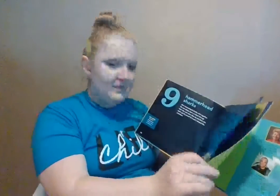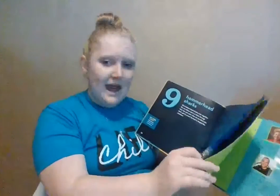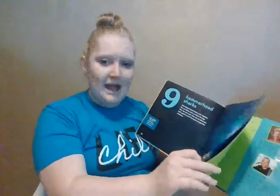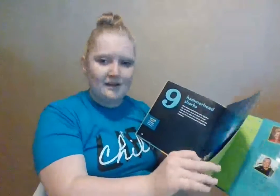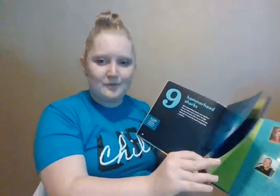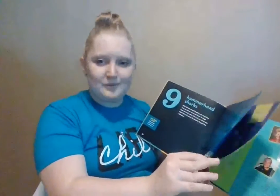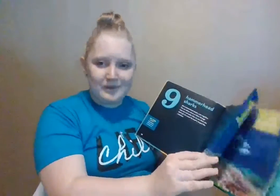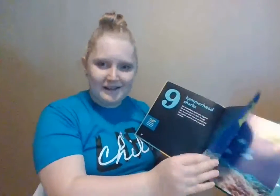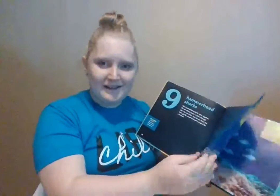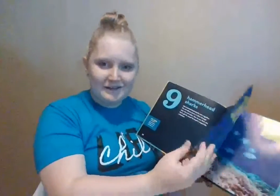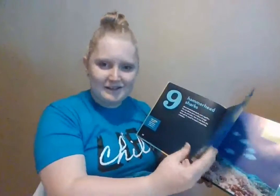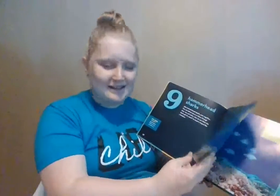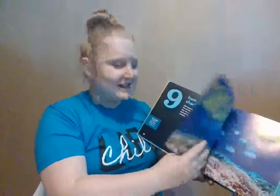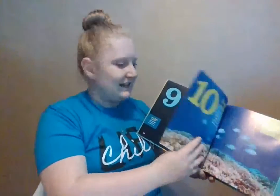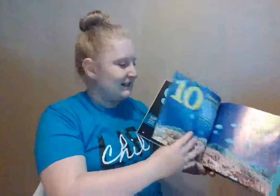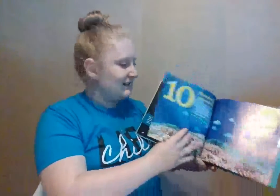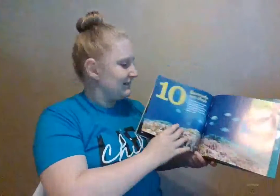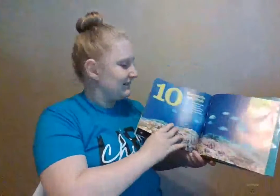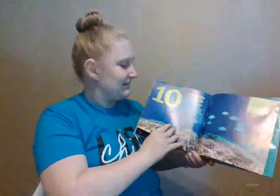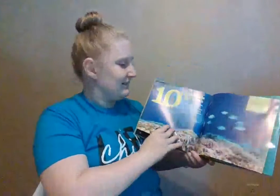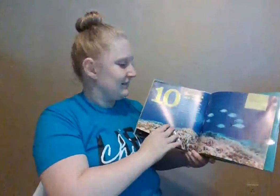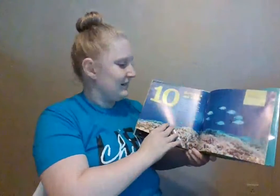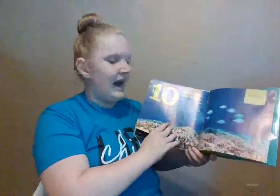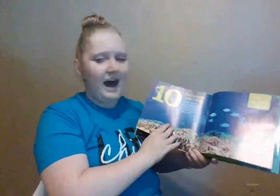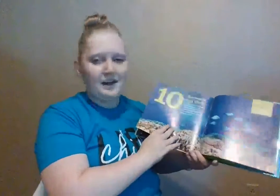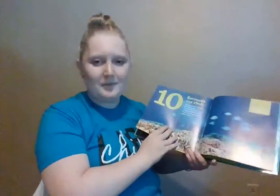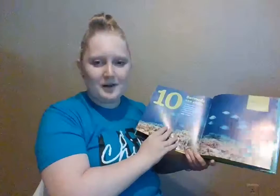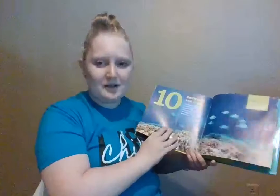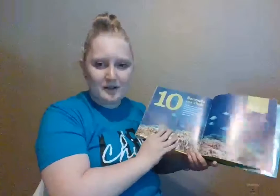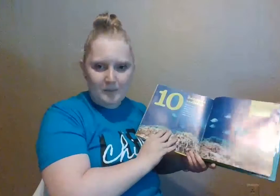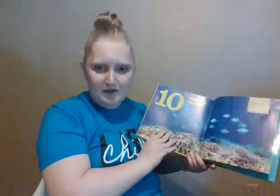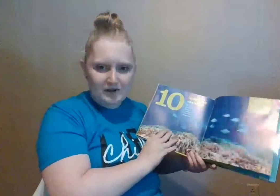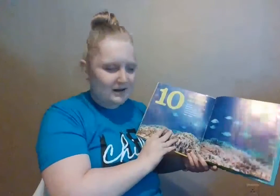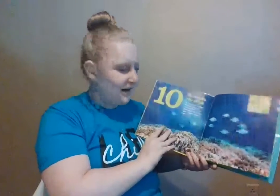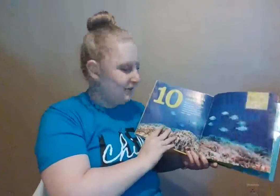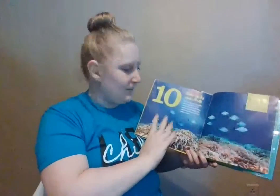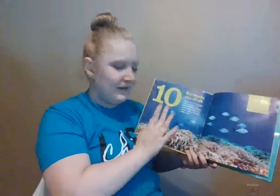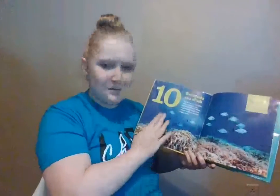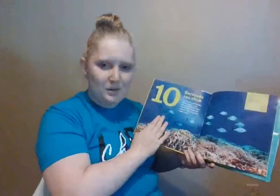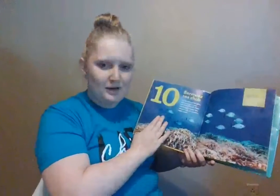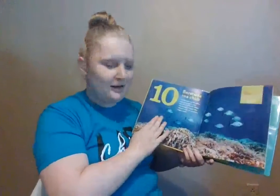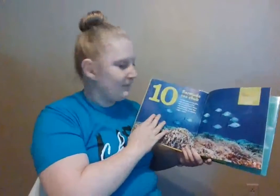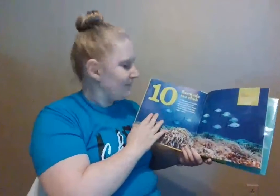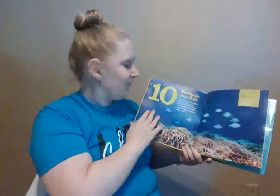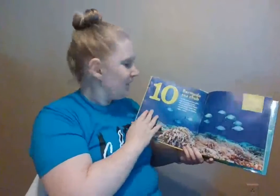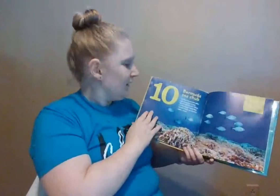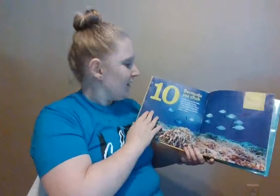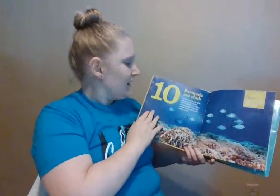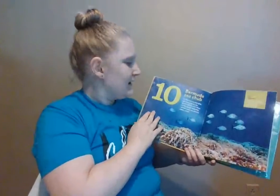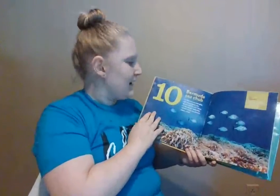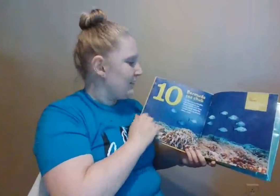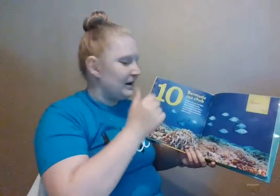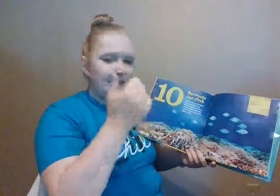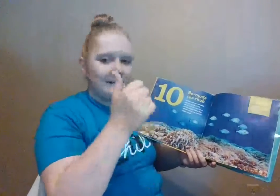That is really interesting. I am learning so much today from this book. Number